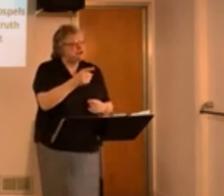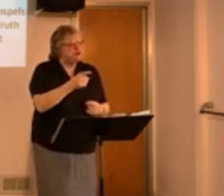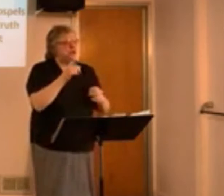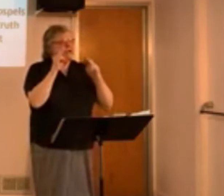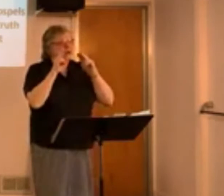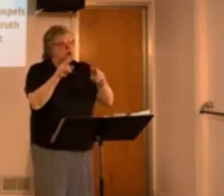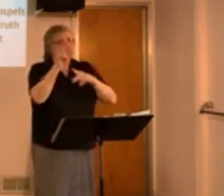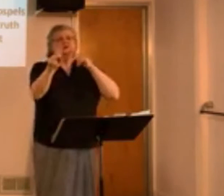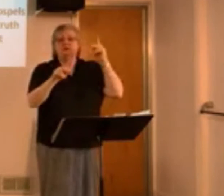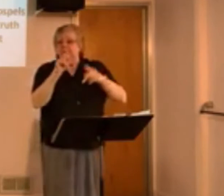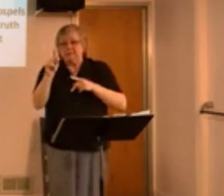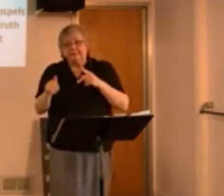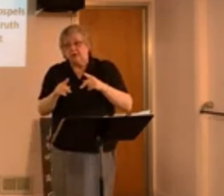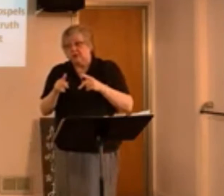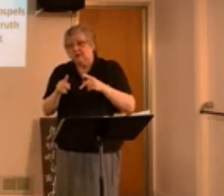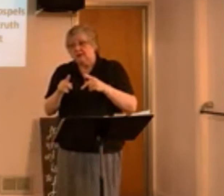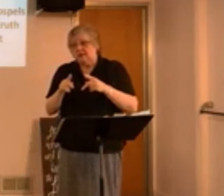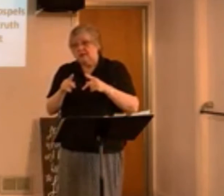to people